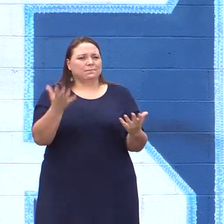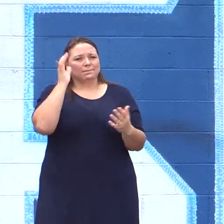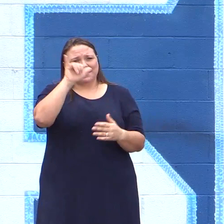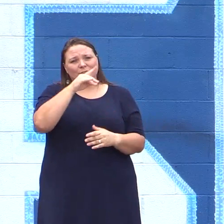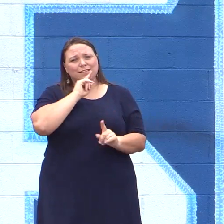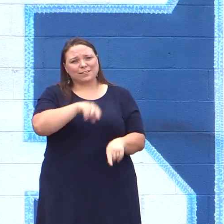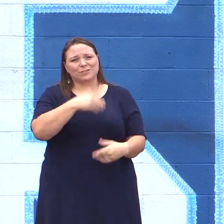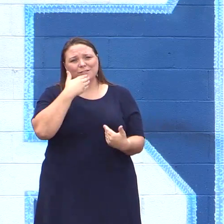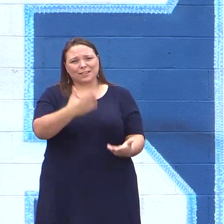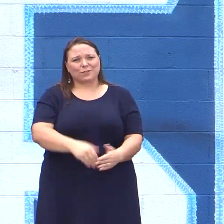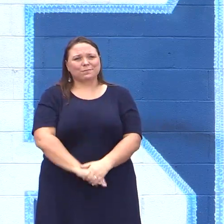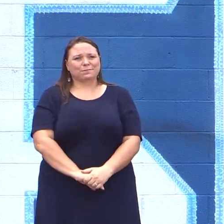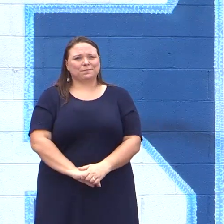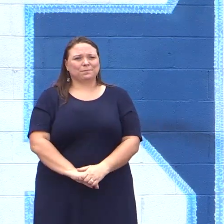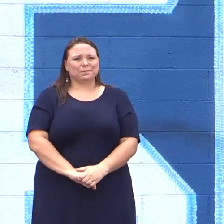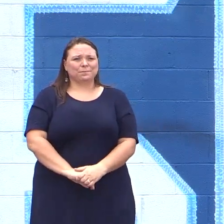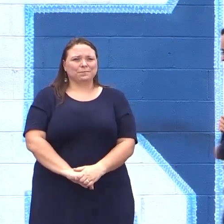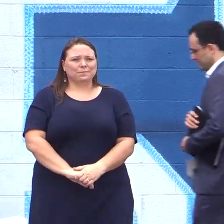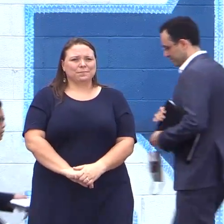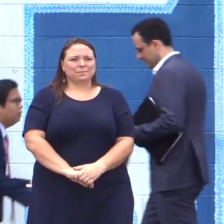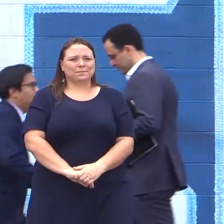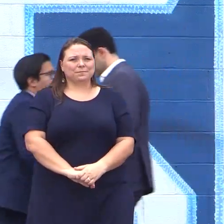go. Thanks.